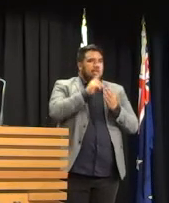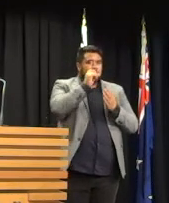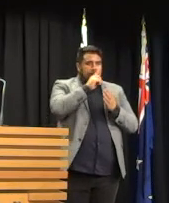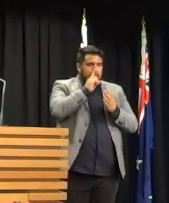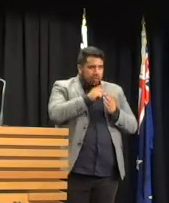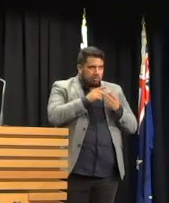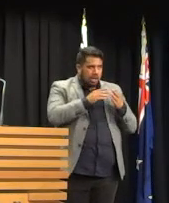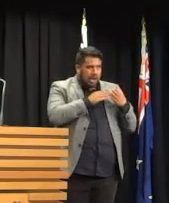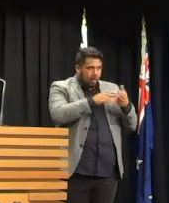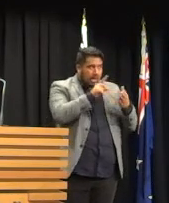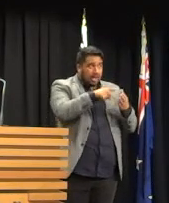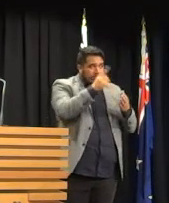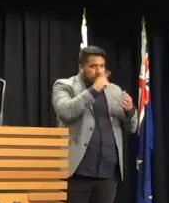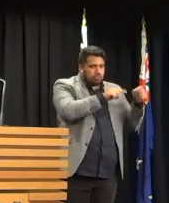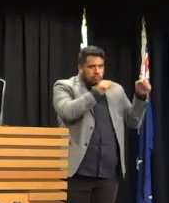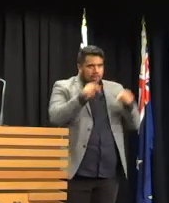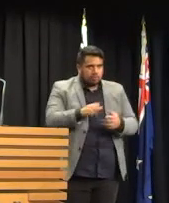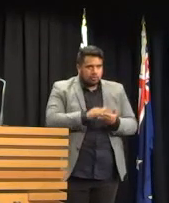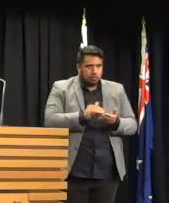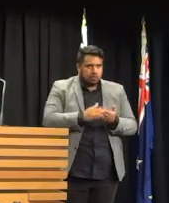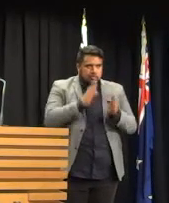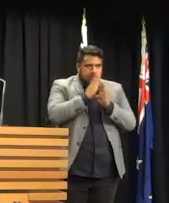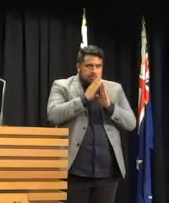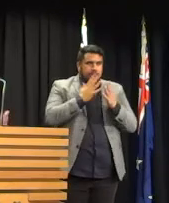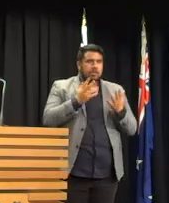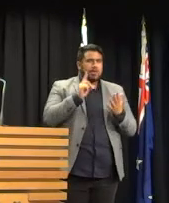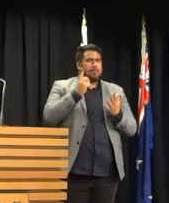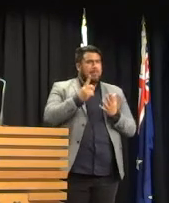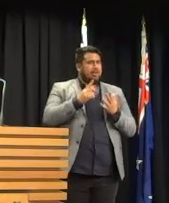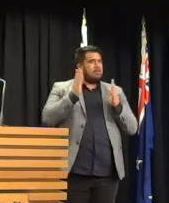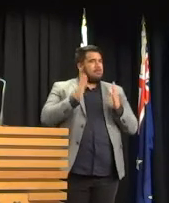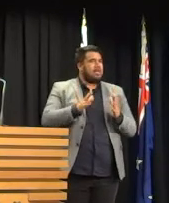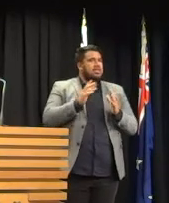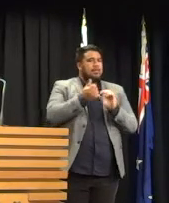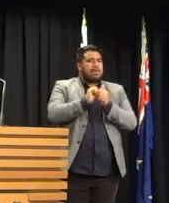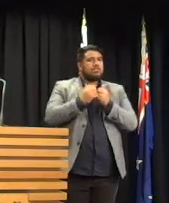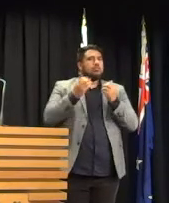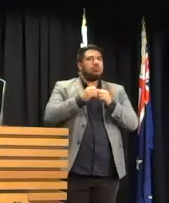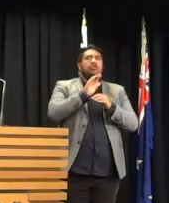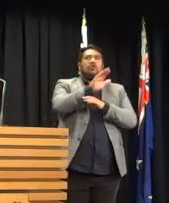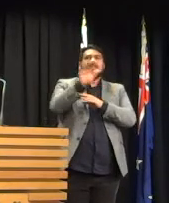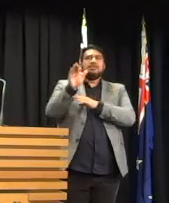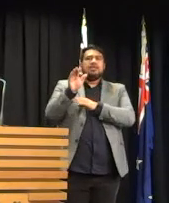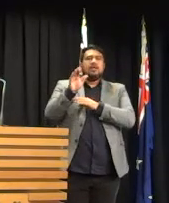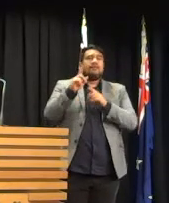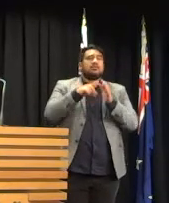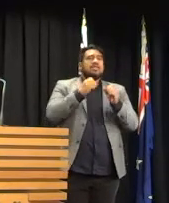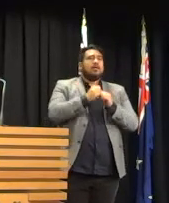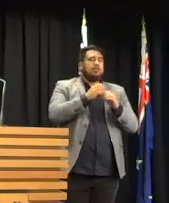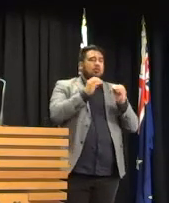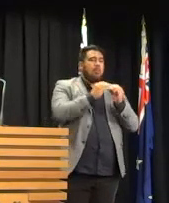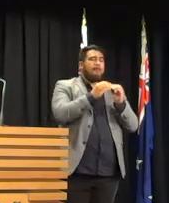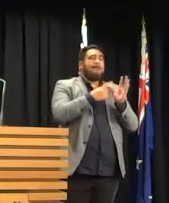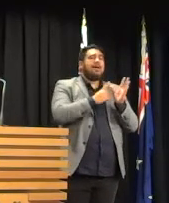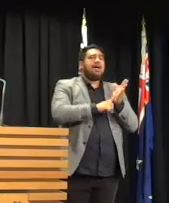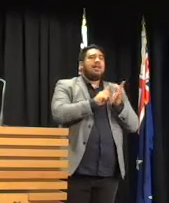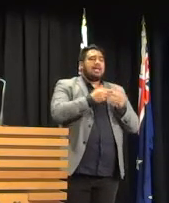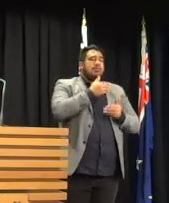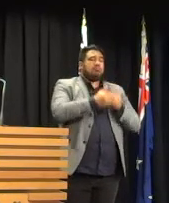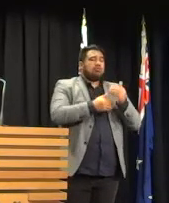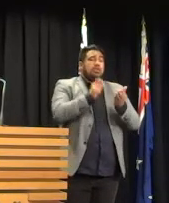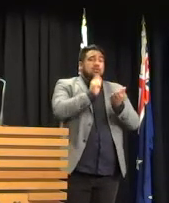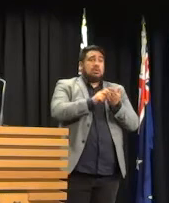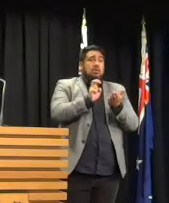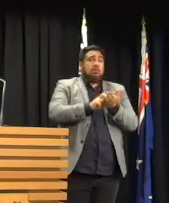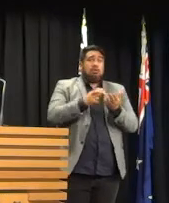goal has to be partnering with those abroad, as we are part of the Bali process, to try and make sure that we stop people before they